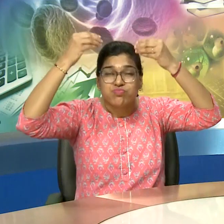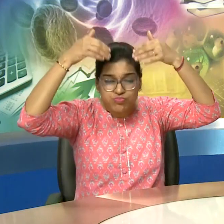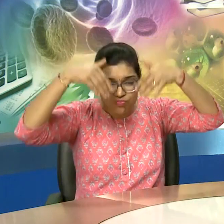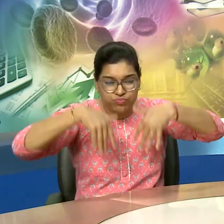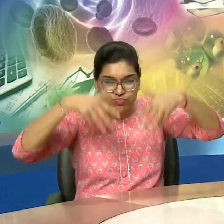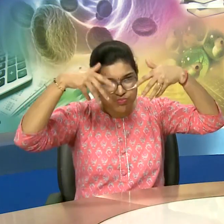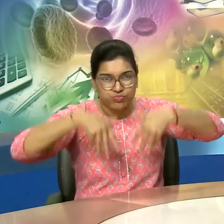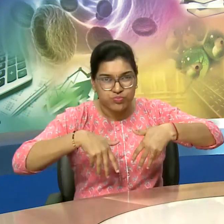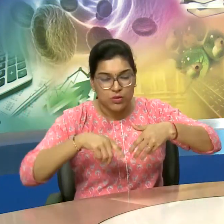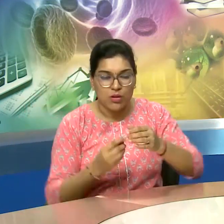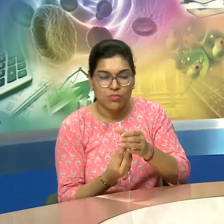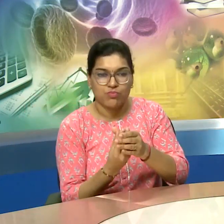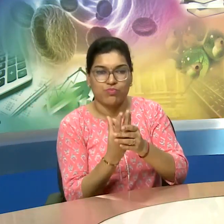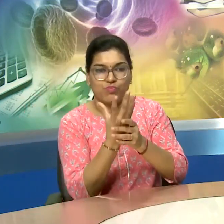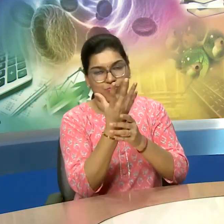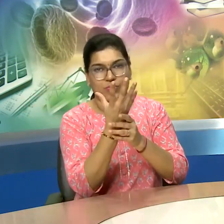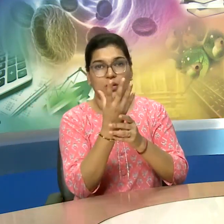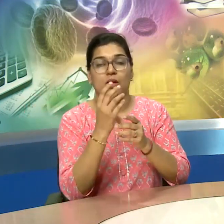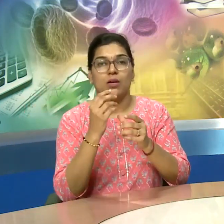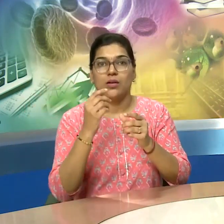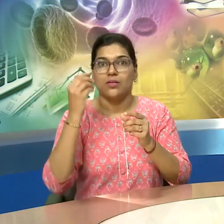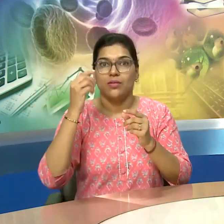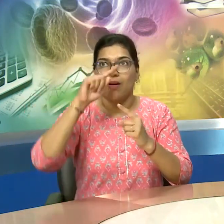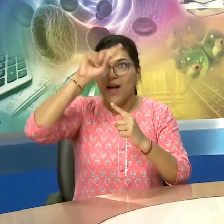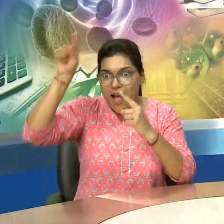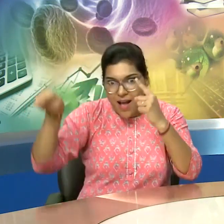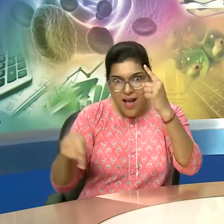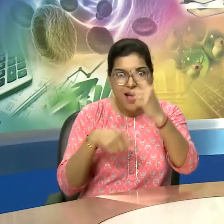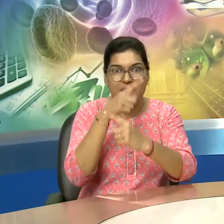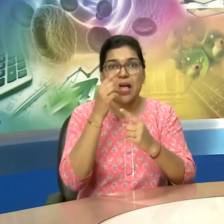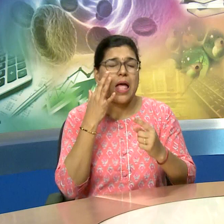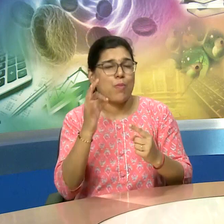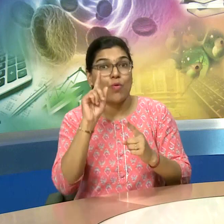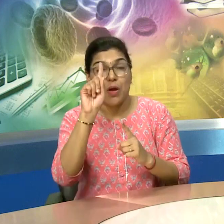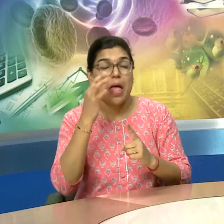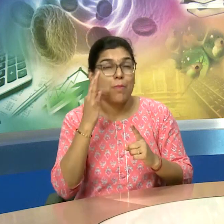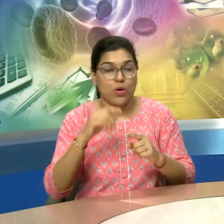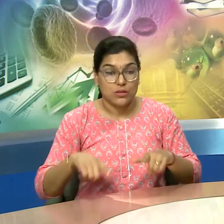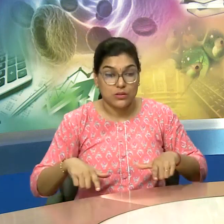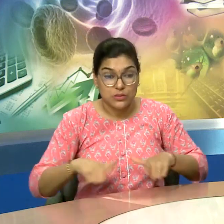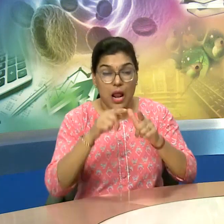plants have roots, and when there is any rain, the